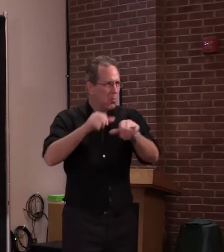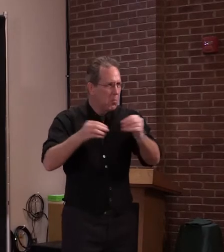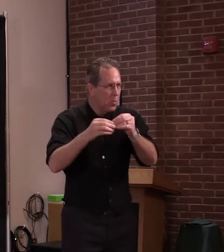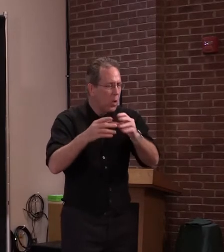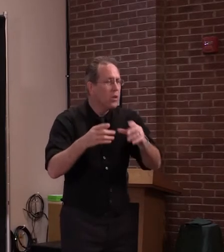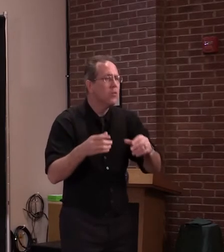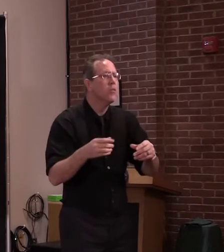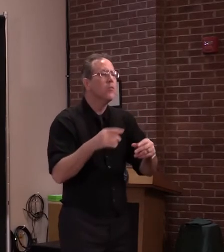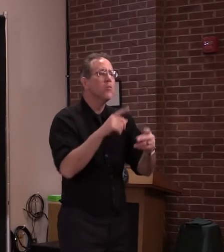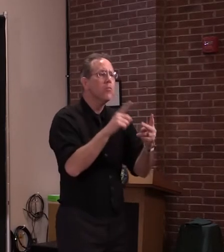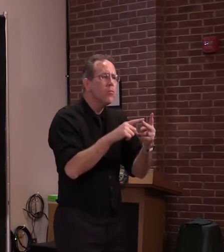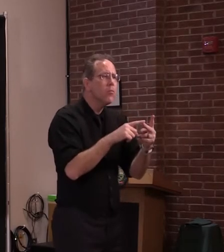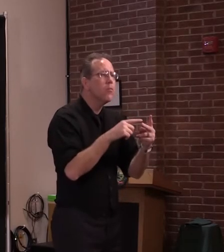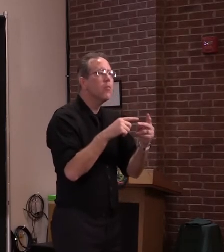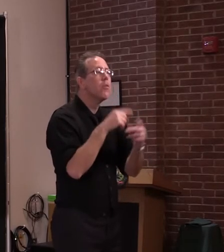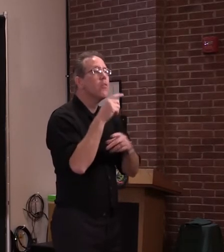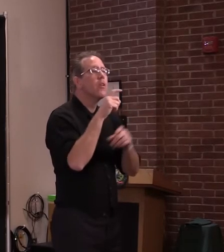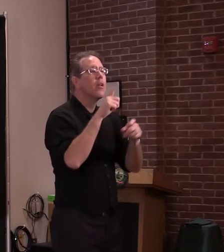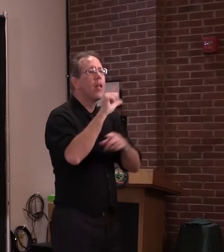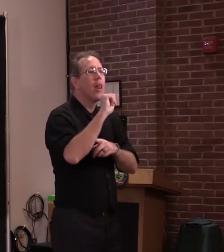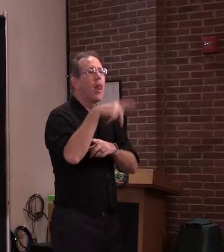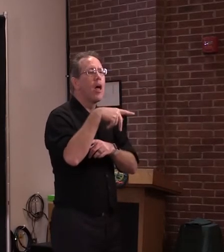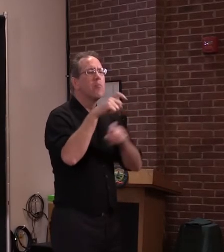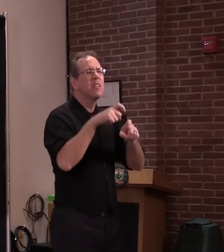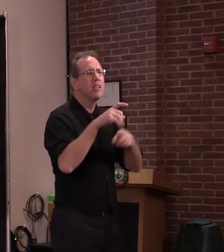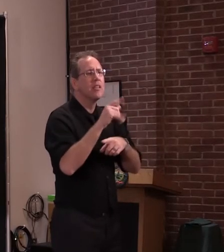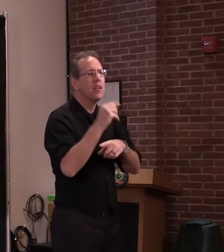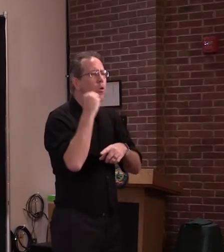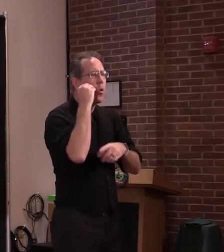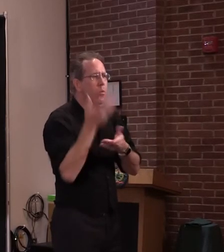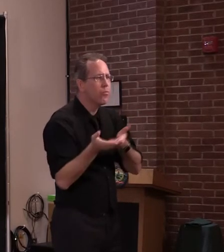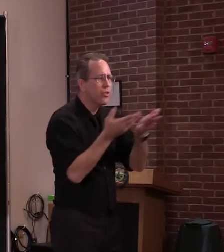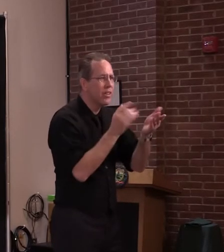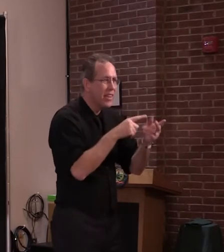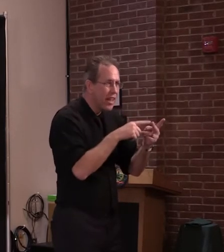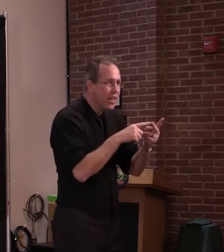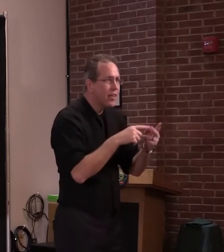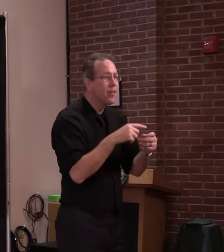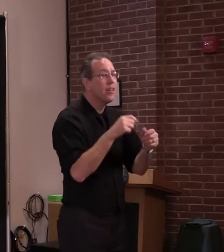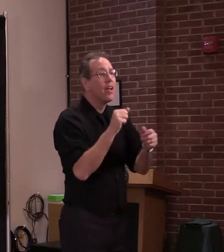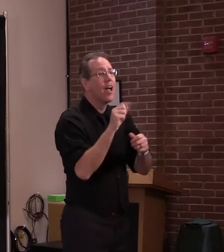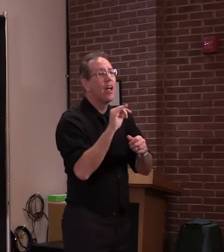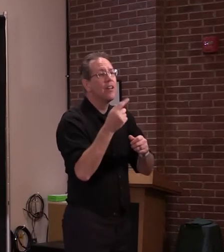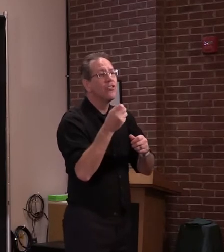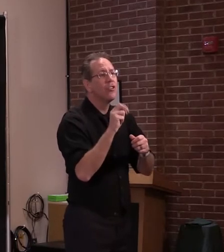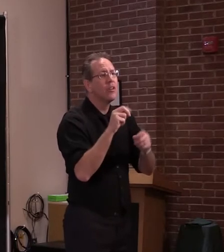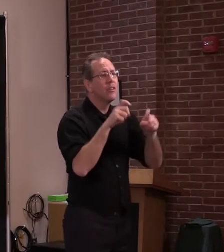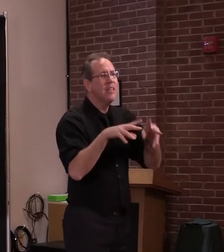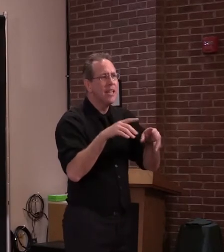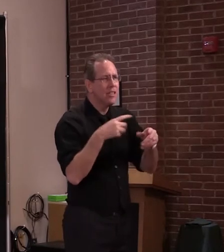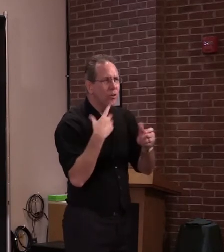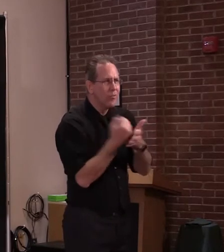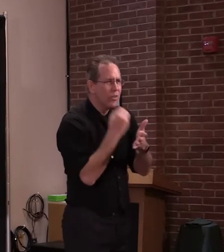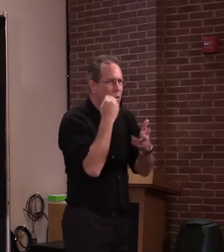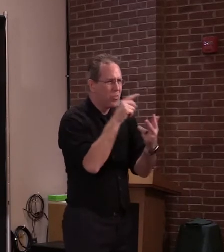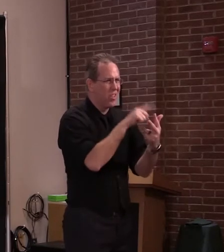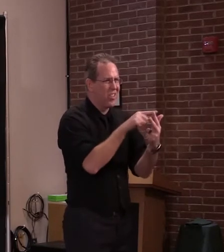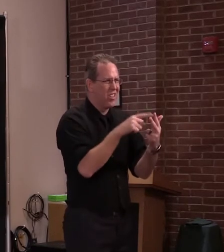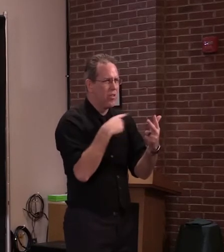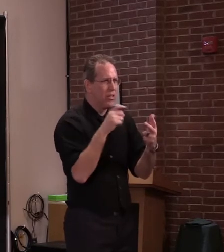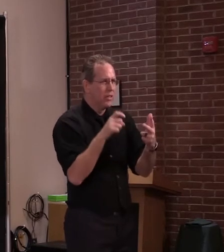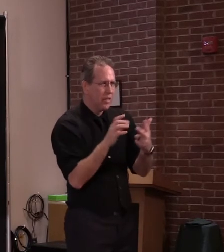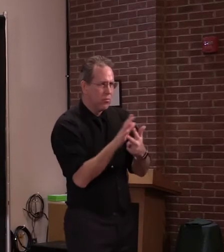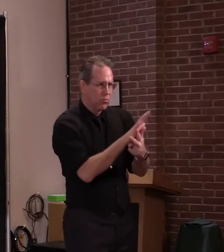and lab tests, but also the antigen tests that we're trying to distribute directly to them. So that they can test themselves.